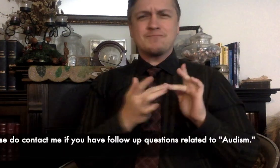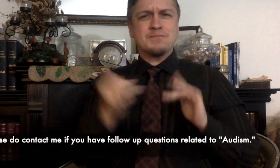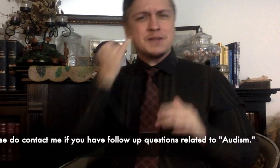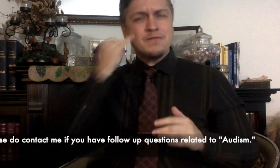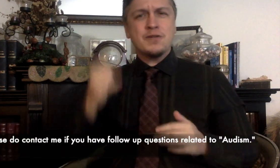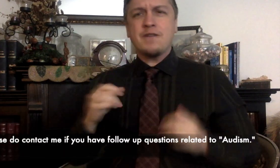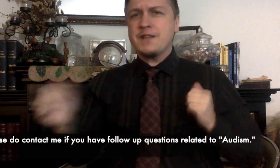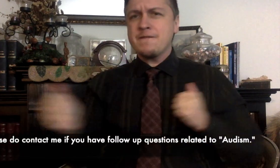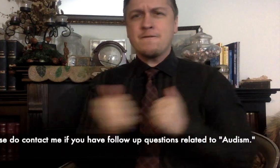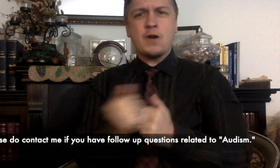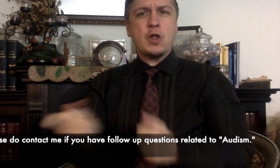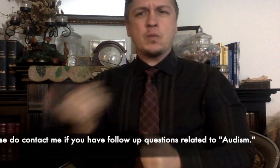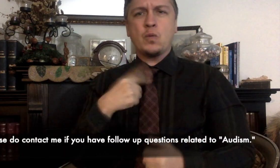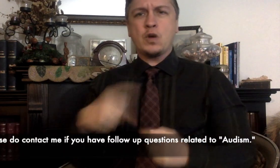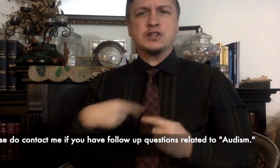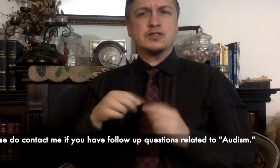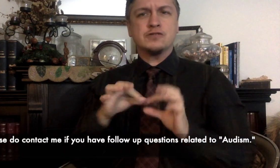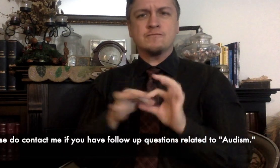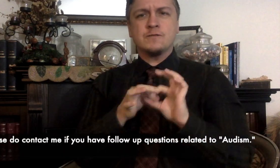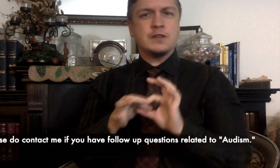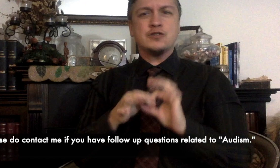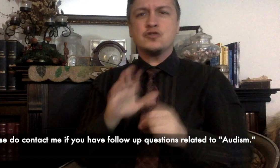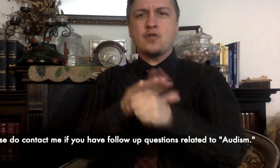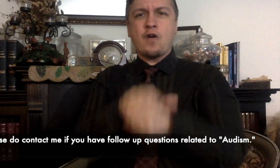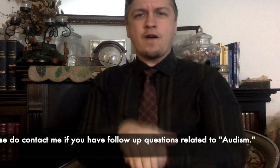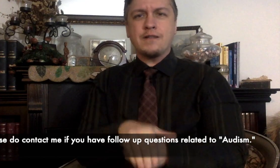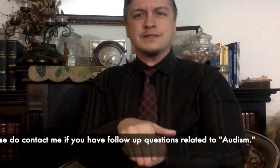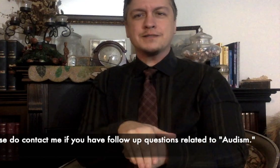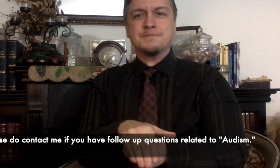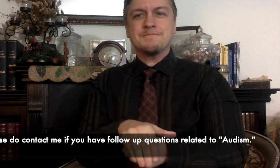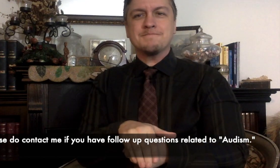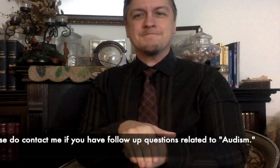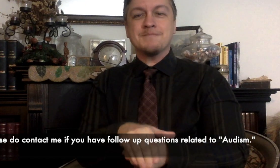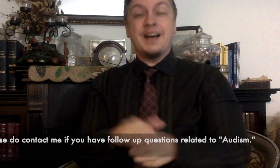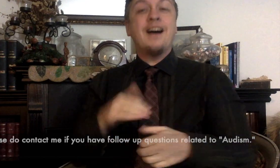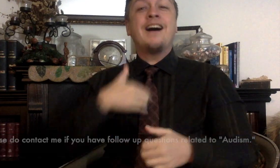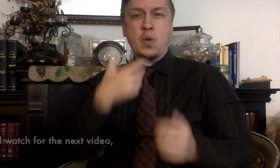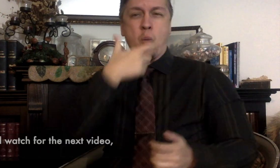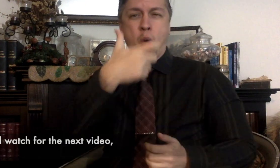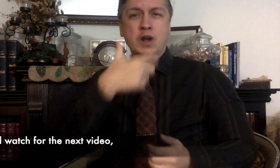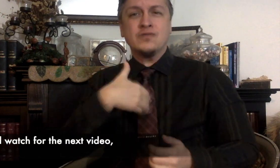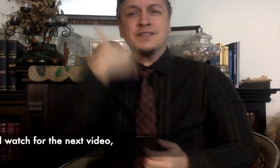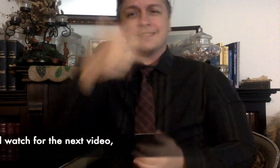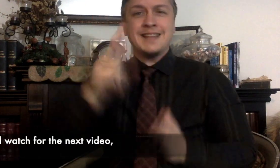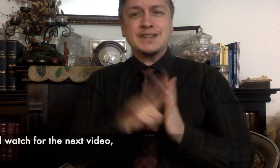Please do contact me if you have any follow-up questions related to autism. And watch for the